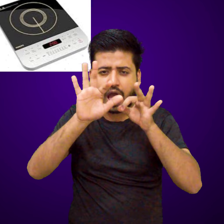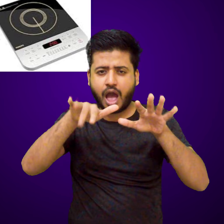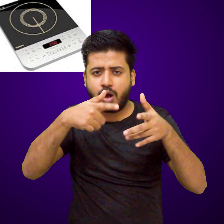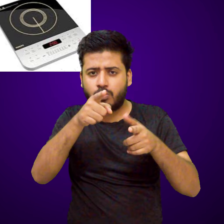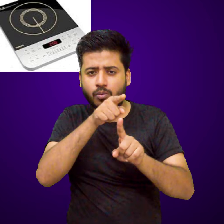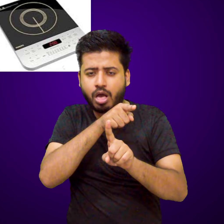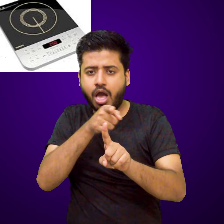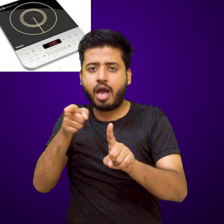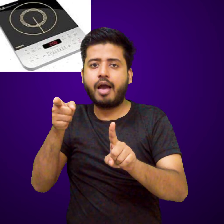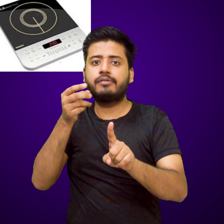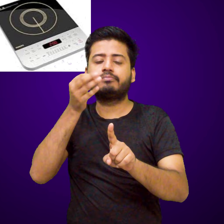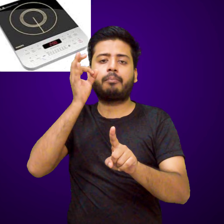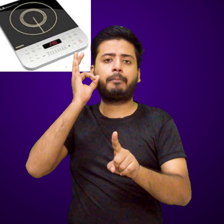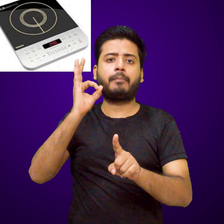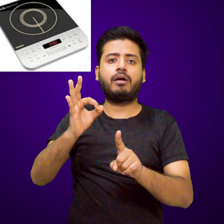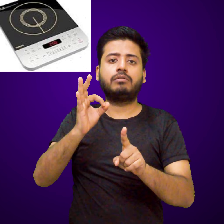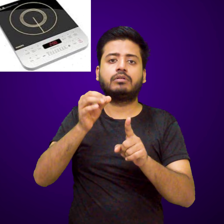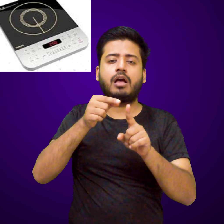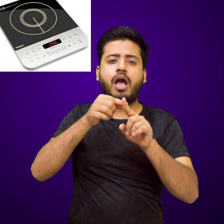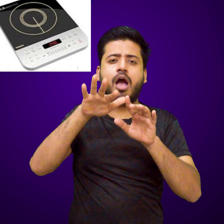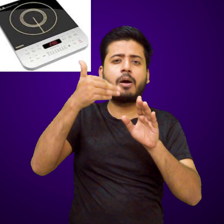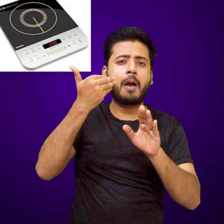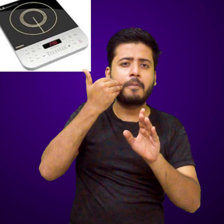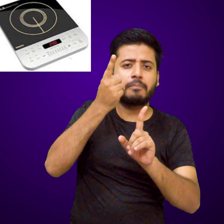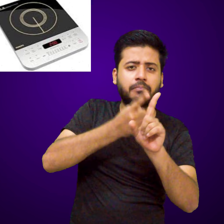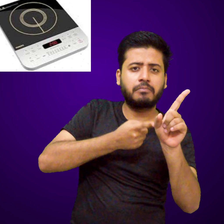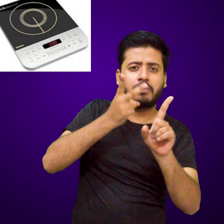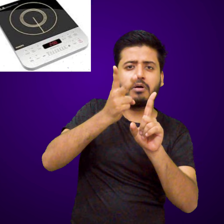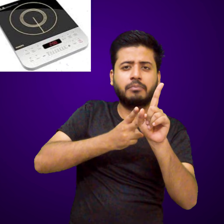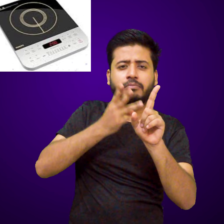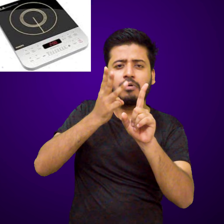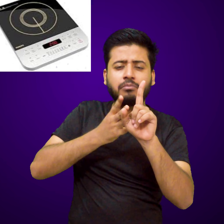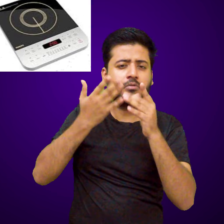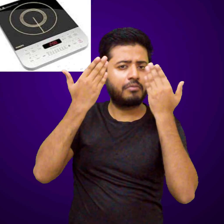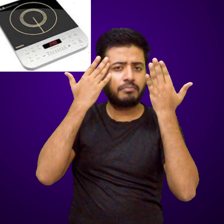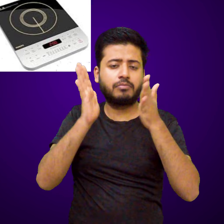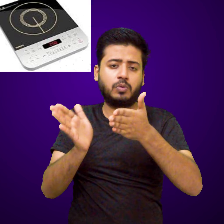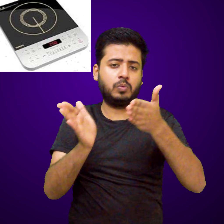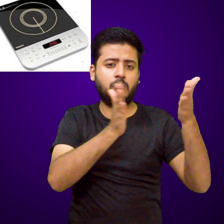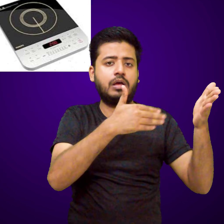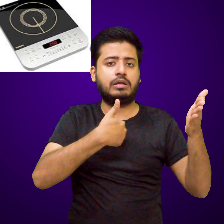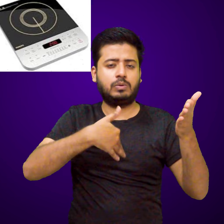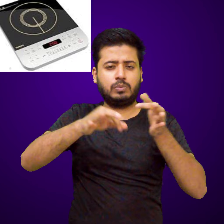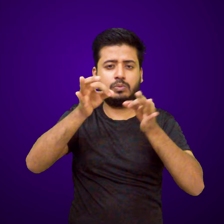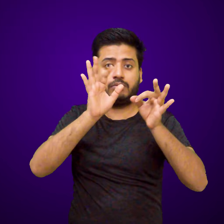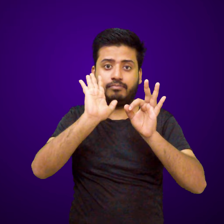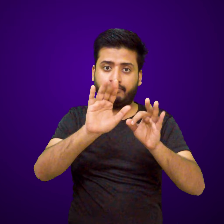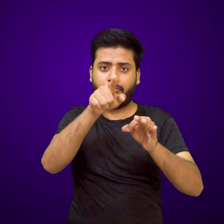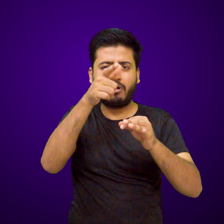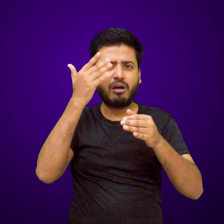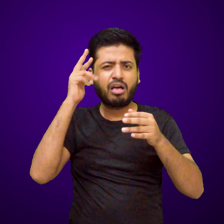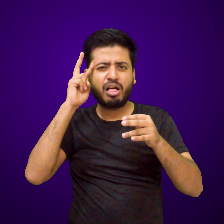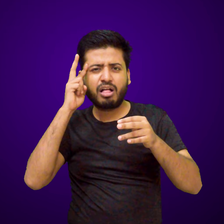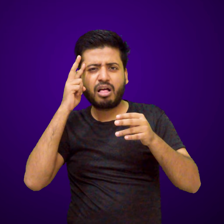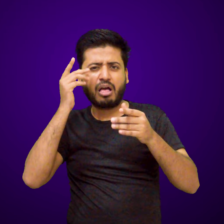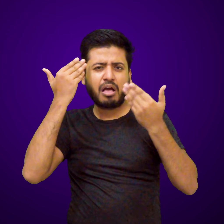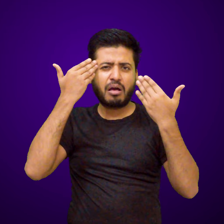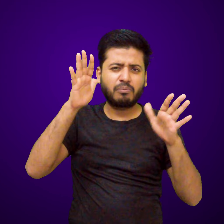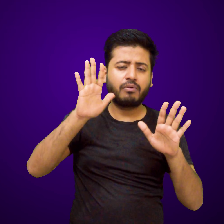HD49500W Induction Cooktop. This model is built with durability in mind, including a feature to protect against voltage fluctuations that